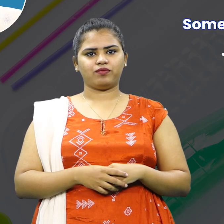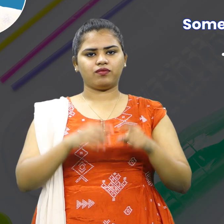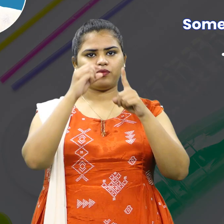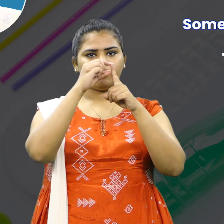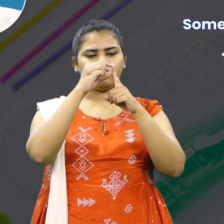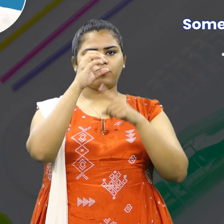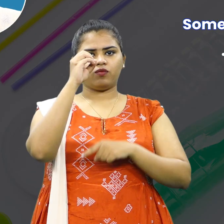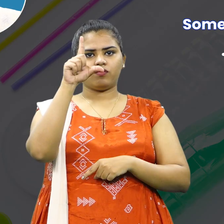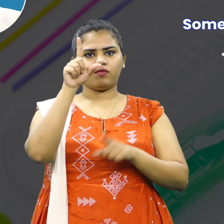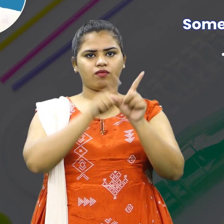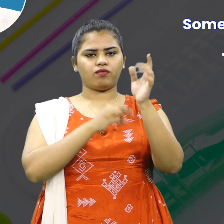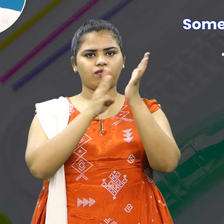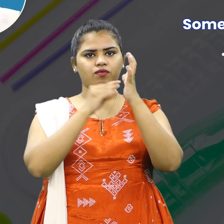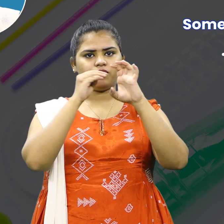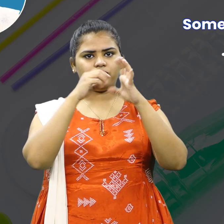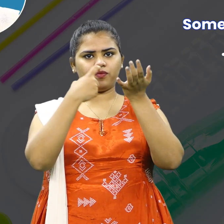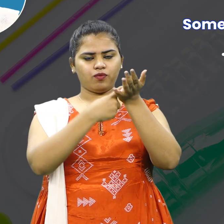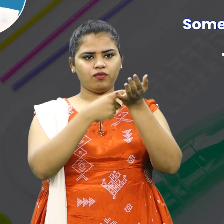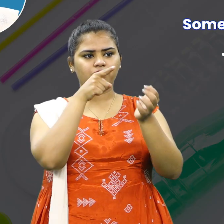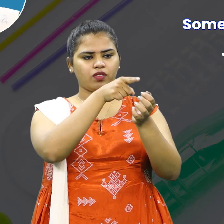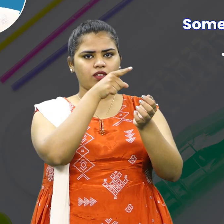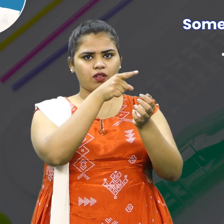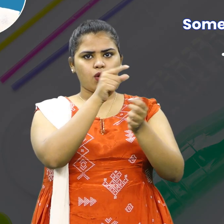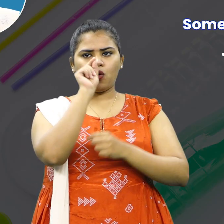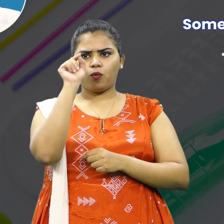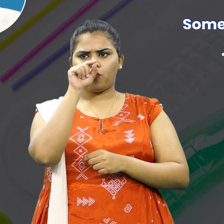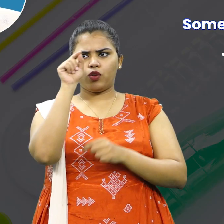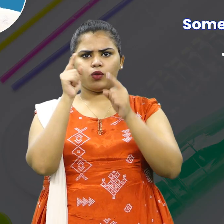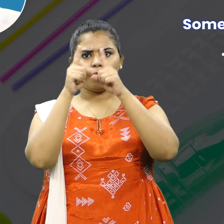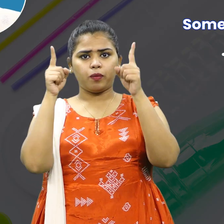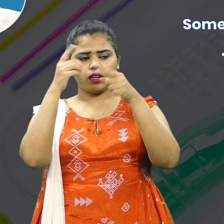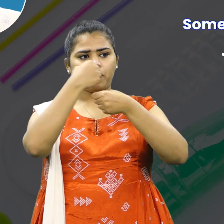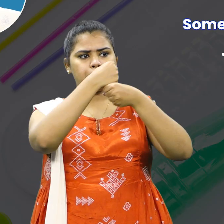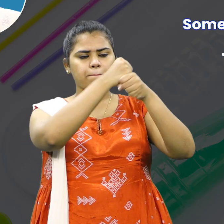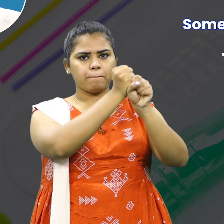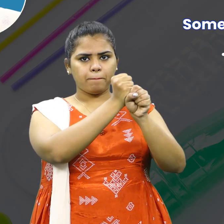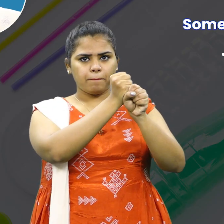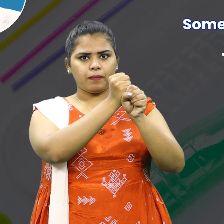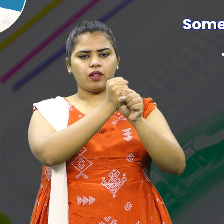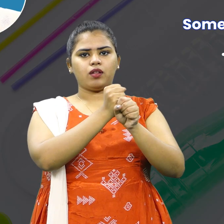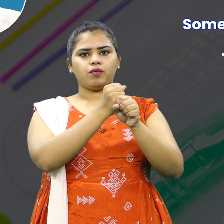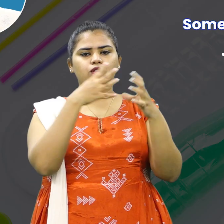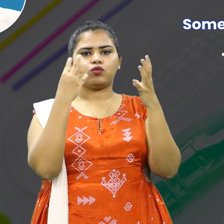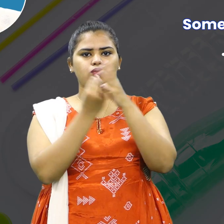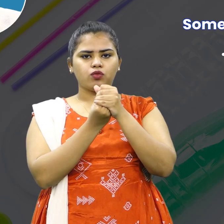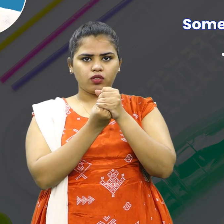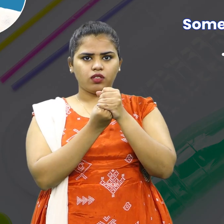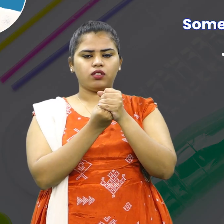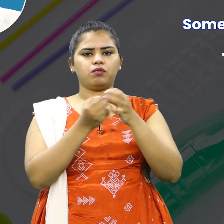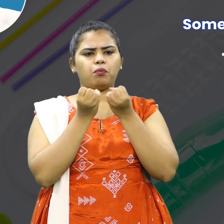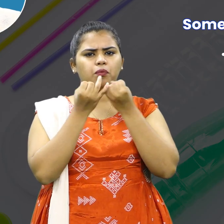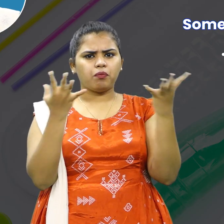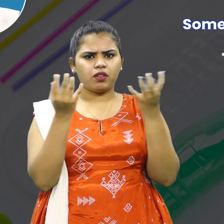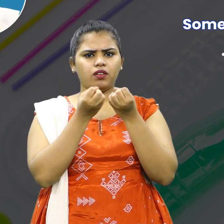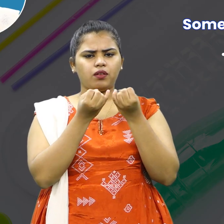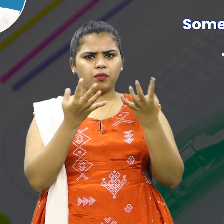Polymer are macromolecules formed by the combination of large number of simple molecules,